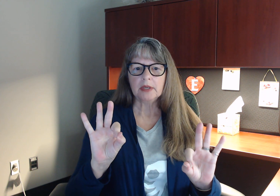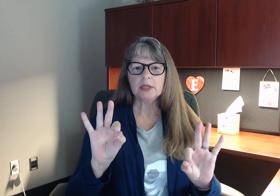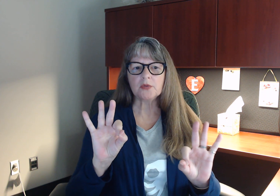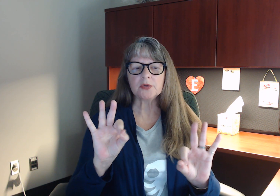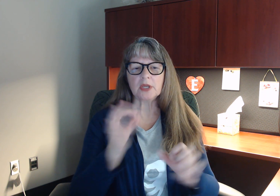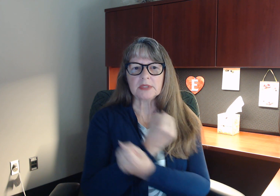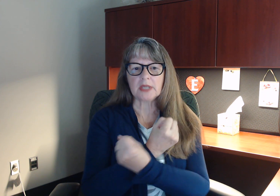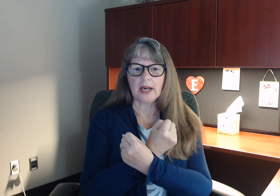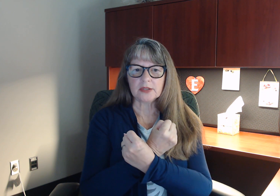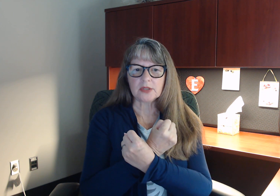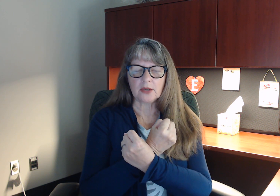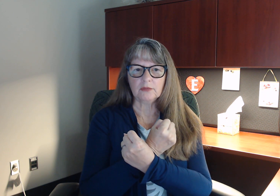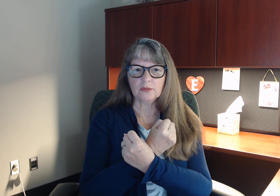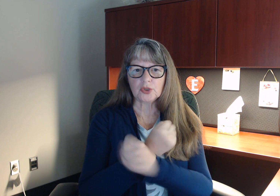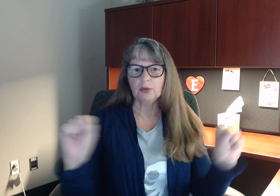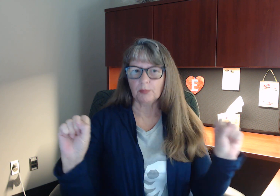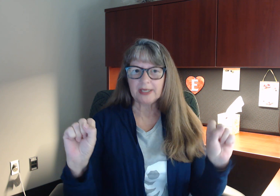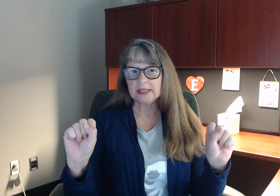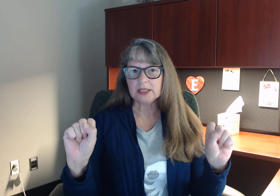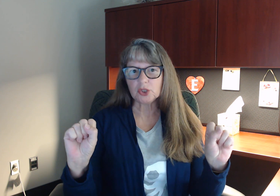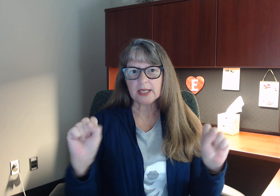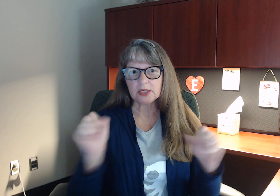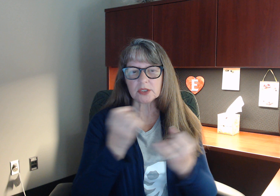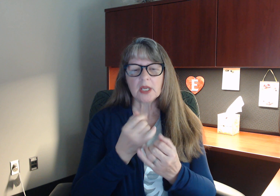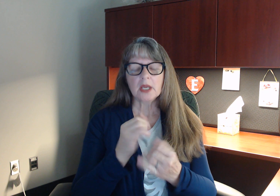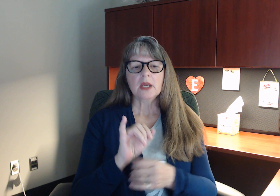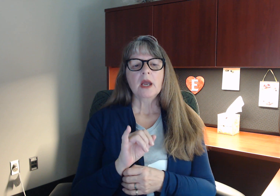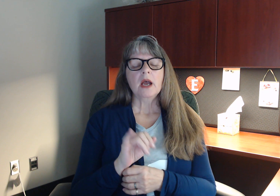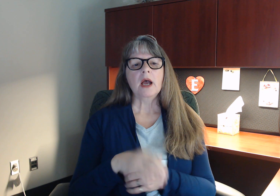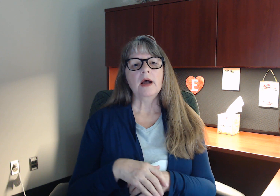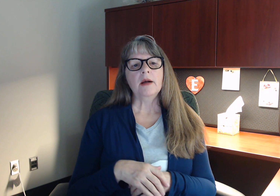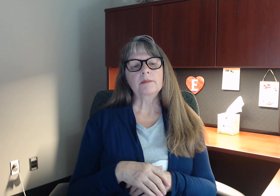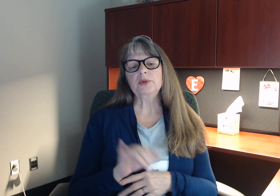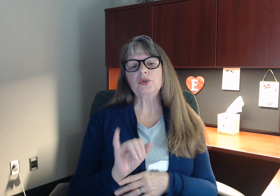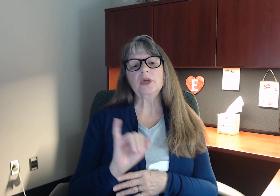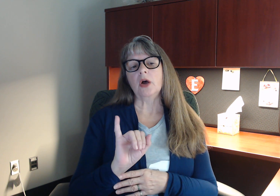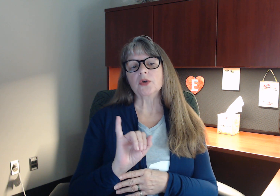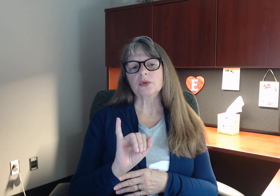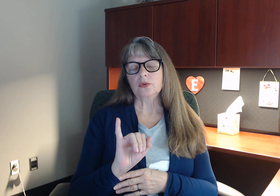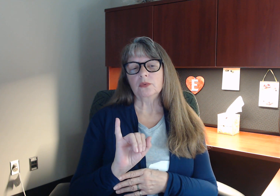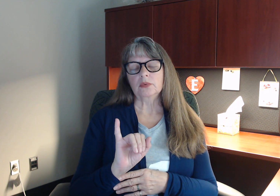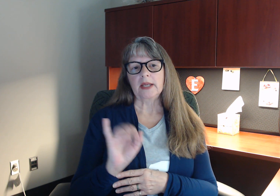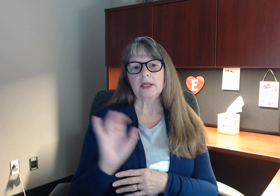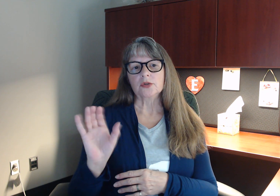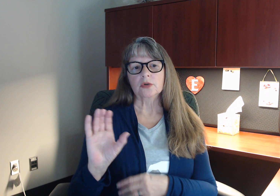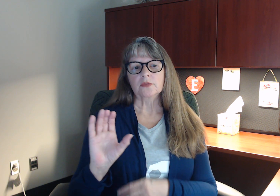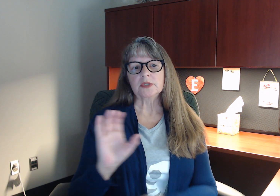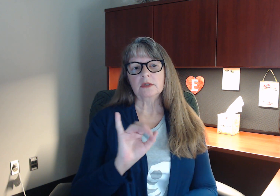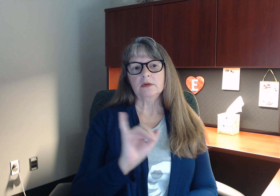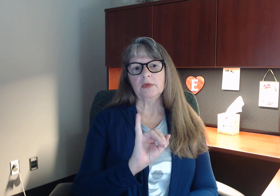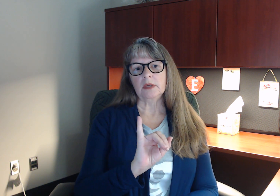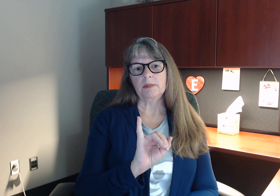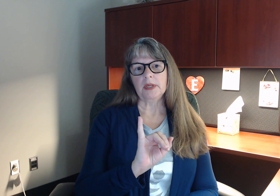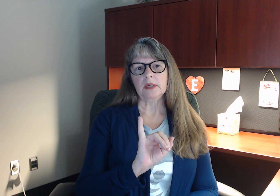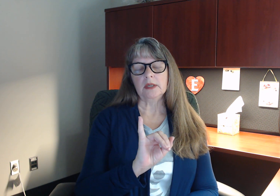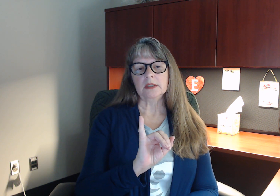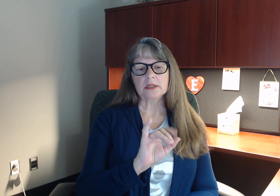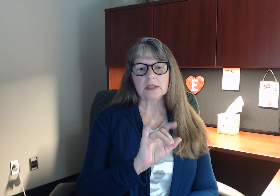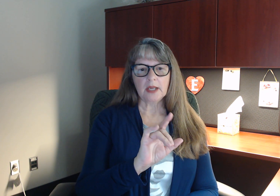all the same sign. It's like you're breaking the chains. But you could also do like conservative, independent,